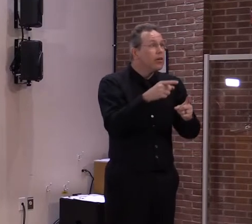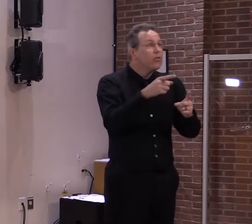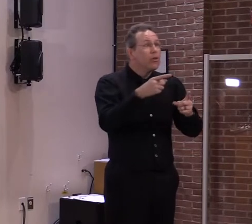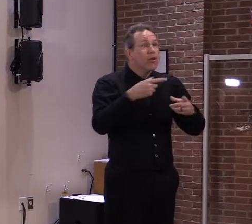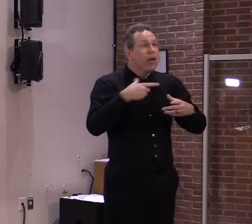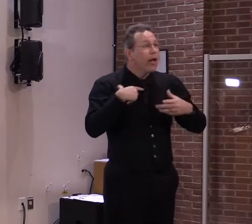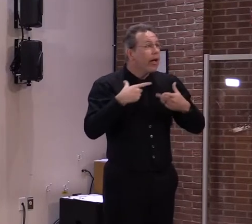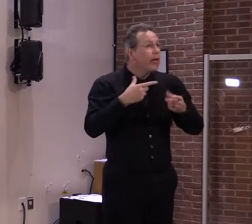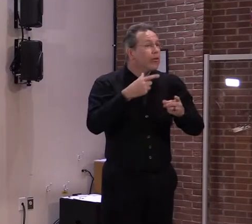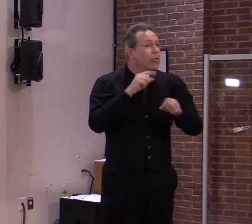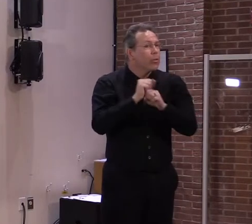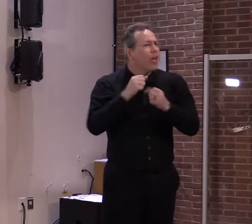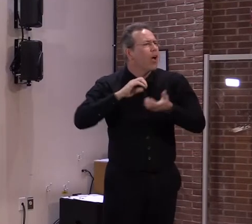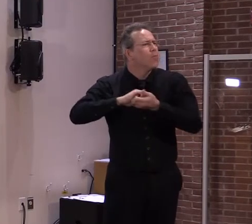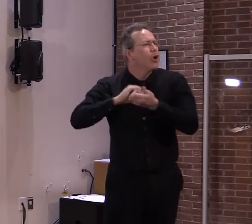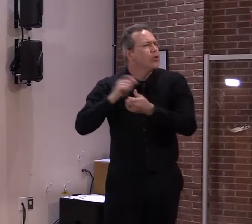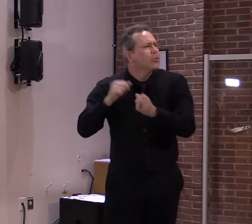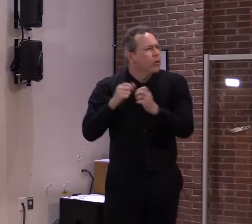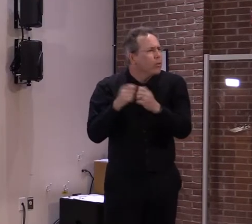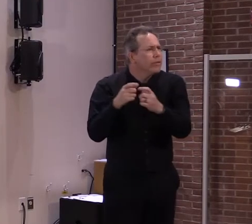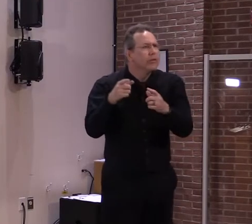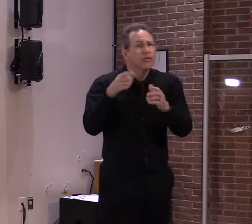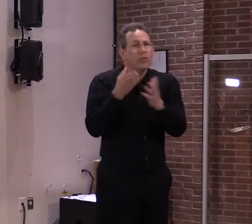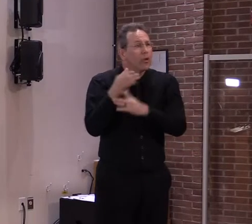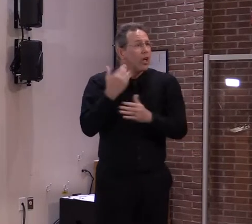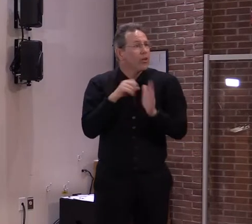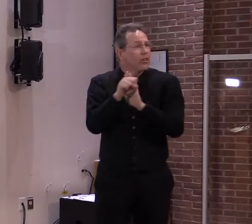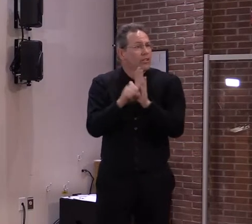through the state website at